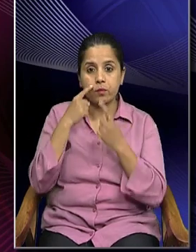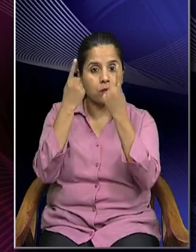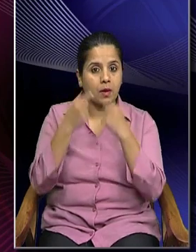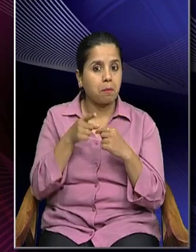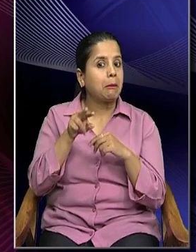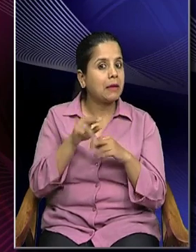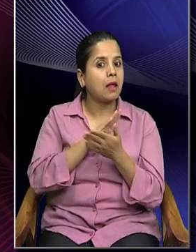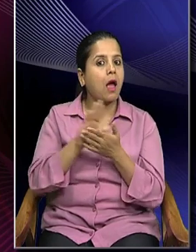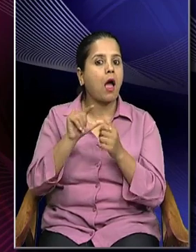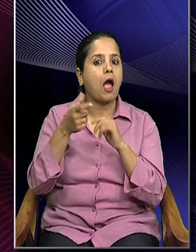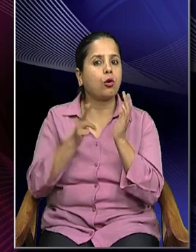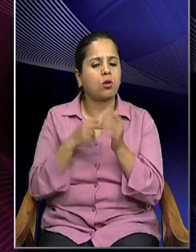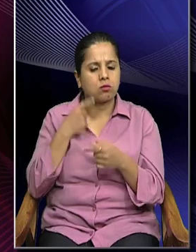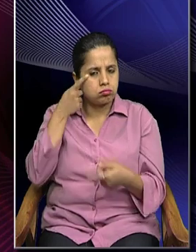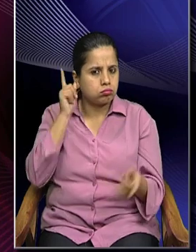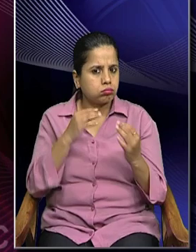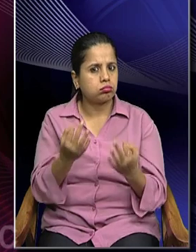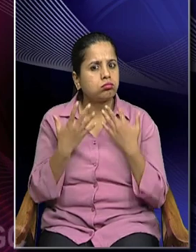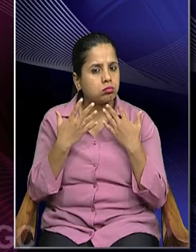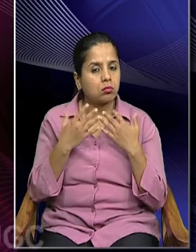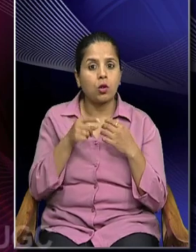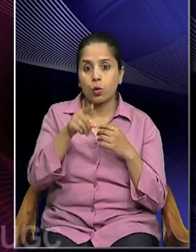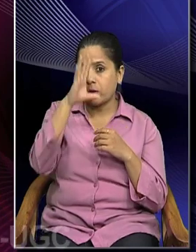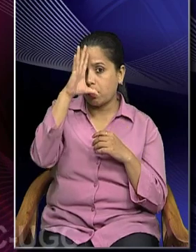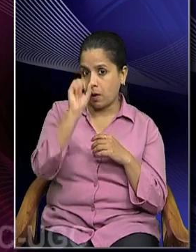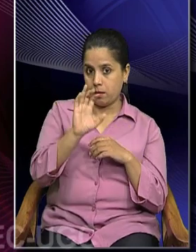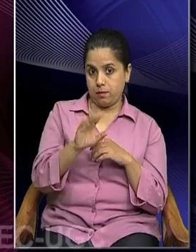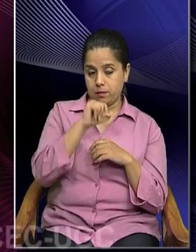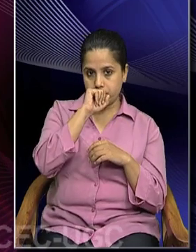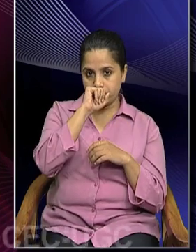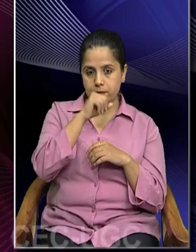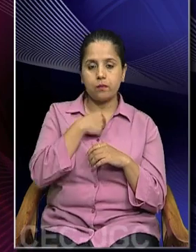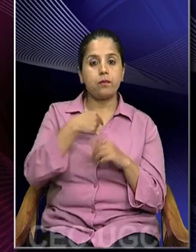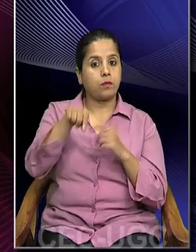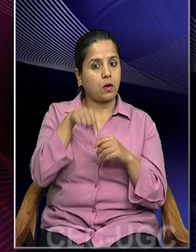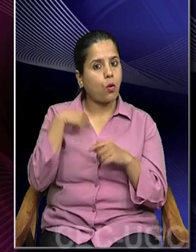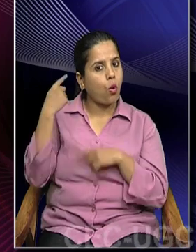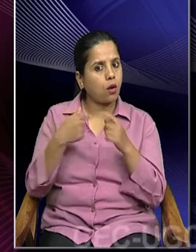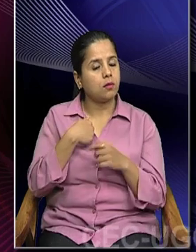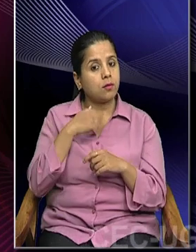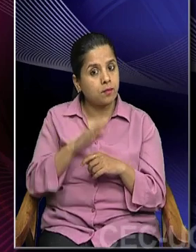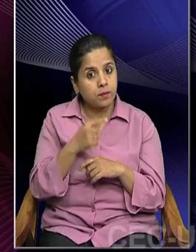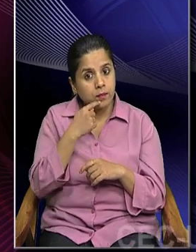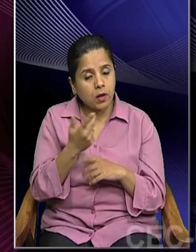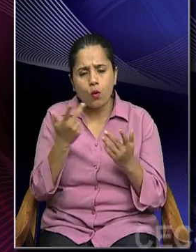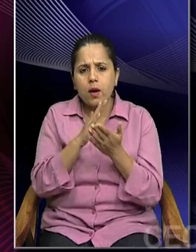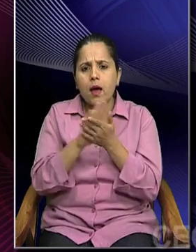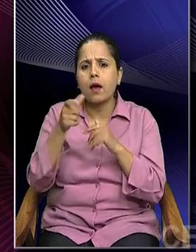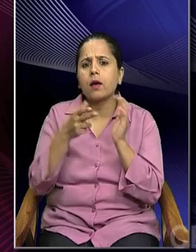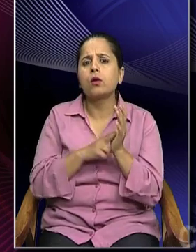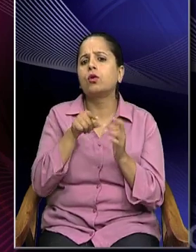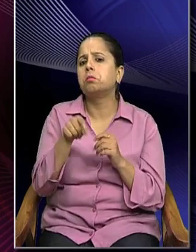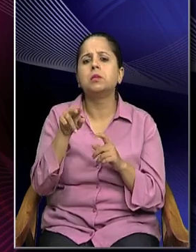hackathon. Now, you will remember this word because we always come across what are